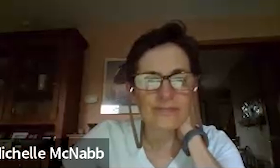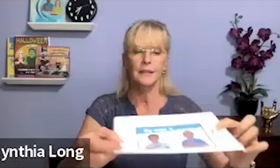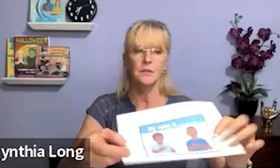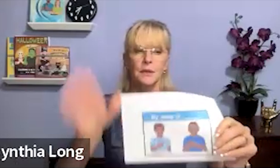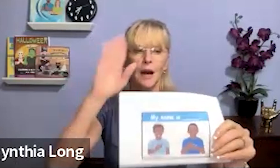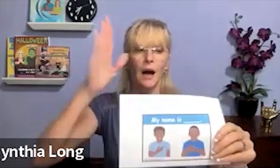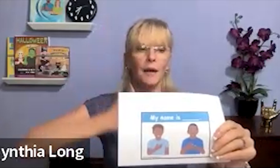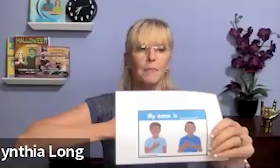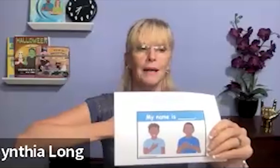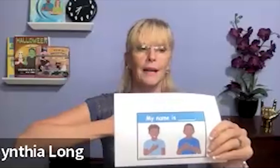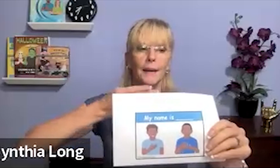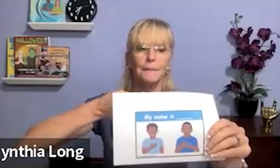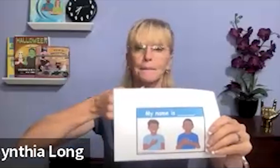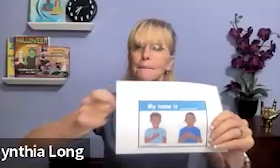Like this one, hi, my name.